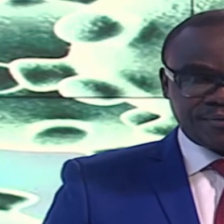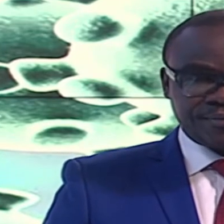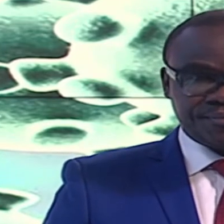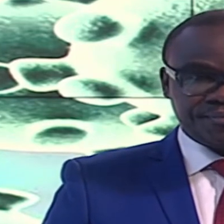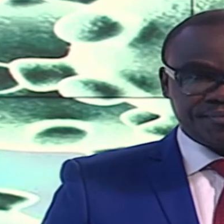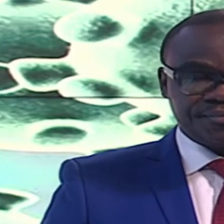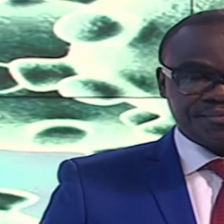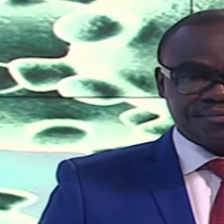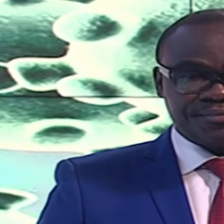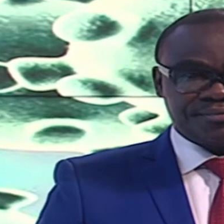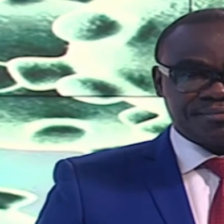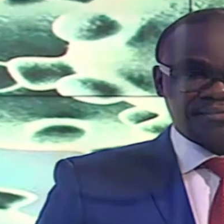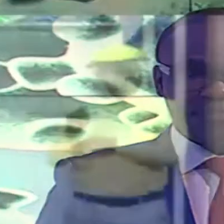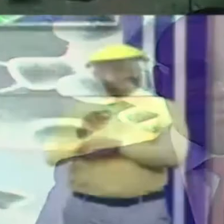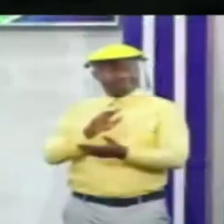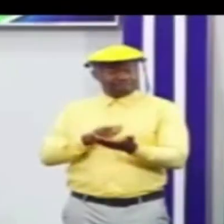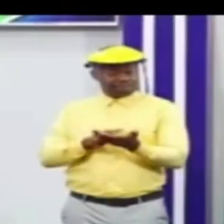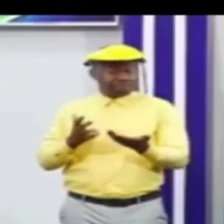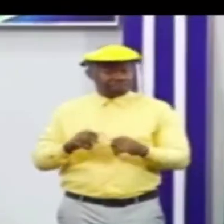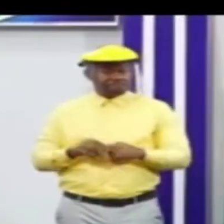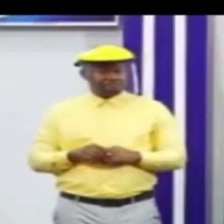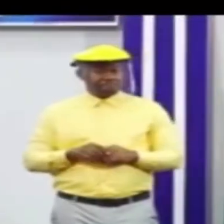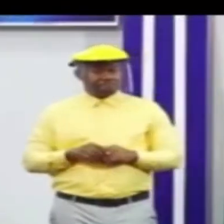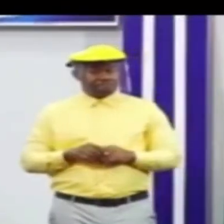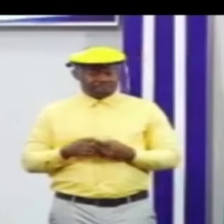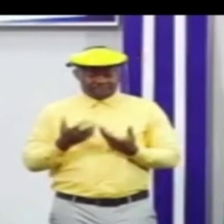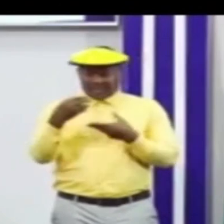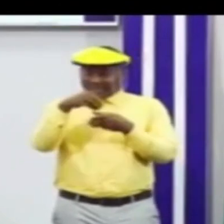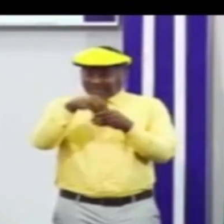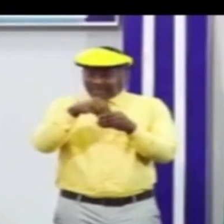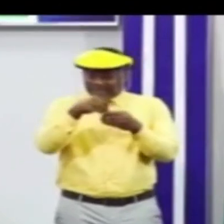detail. Among the cases,